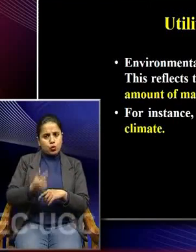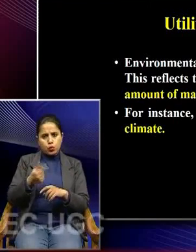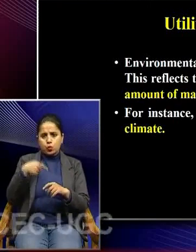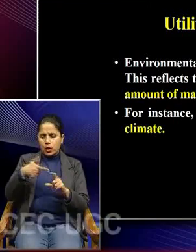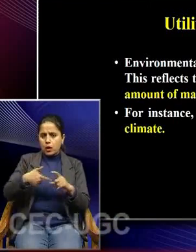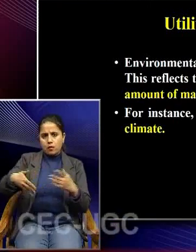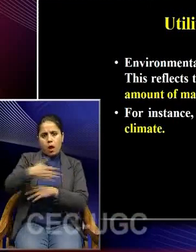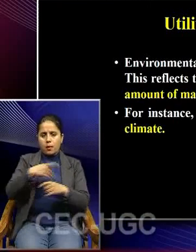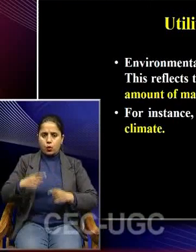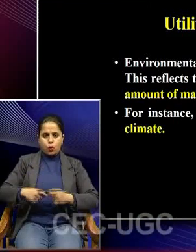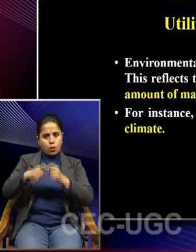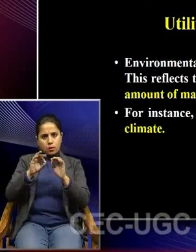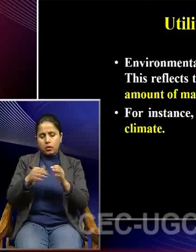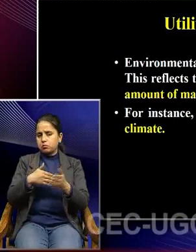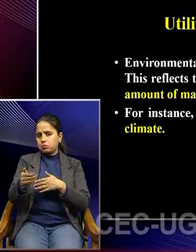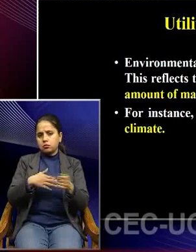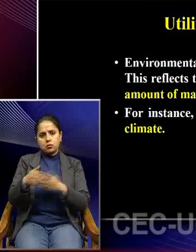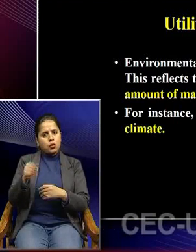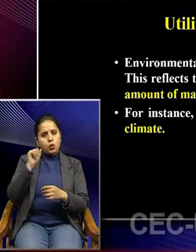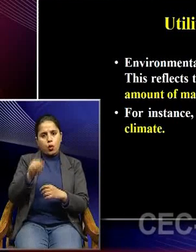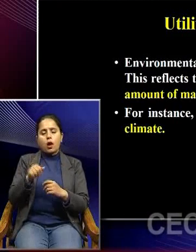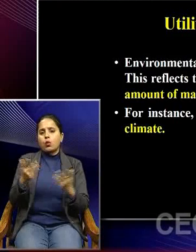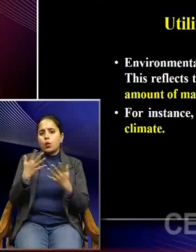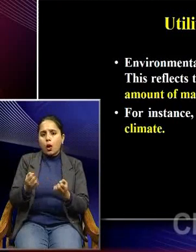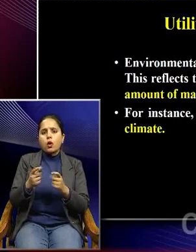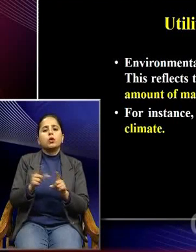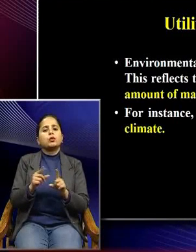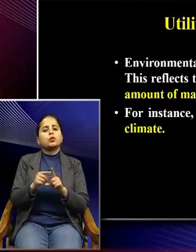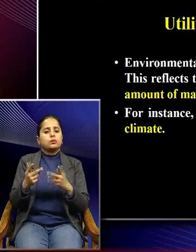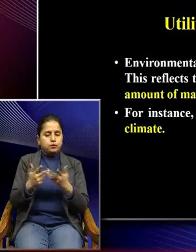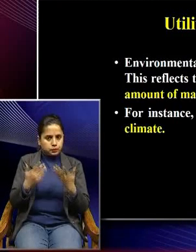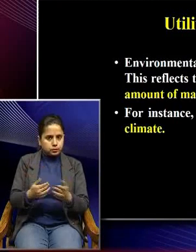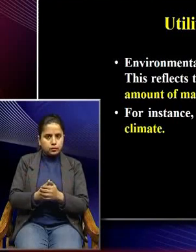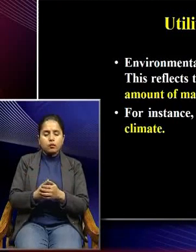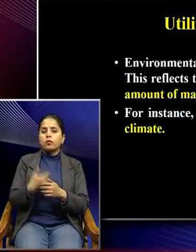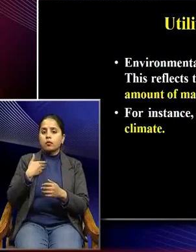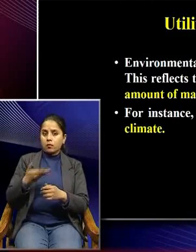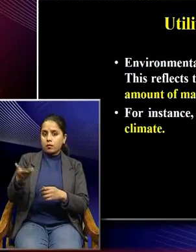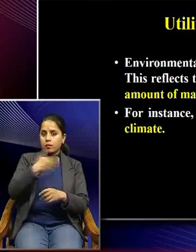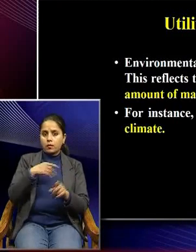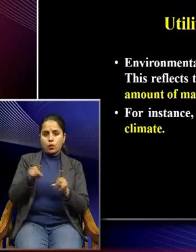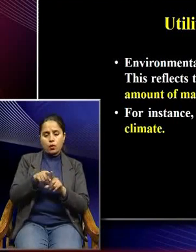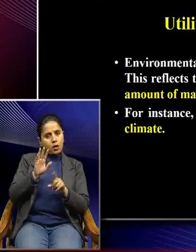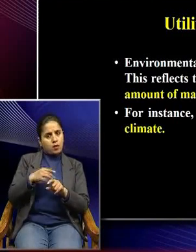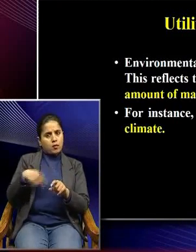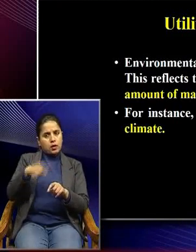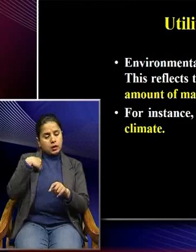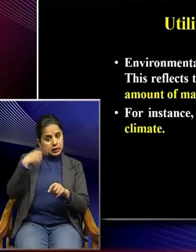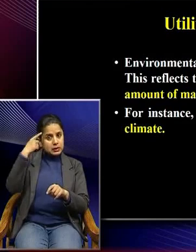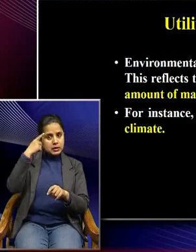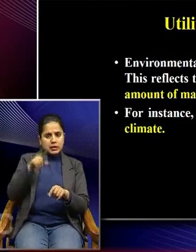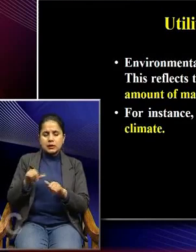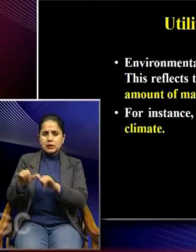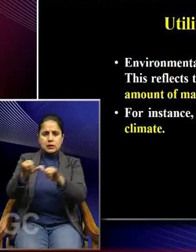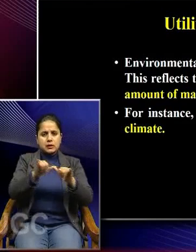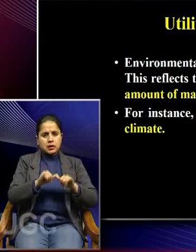quality irrespective of our preferences. We all face the same